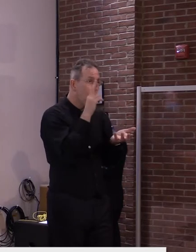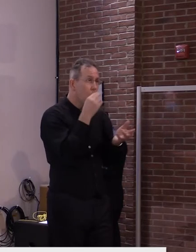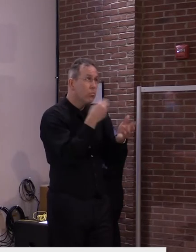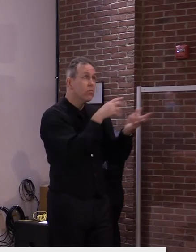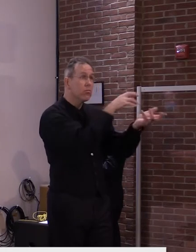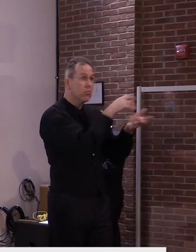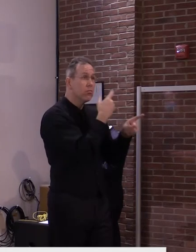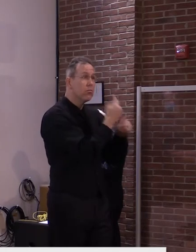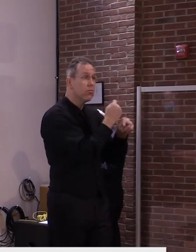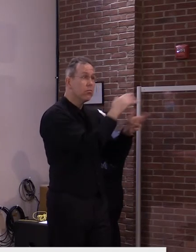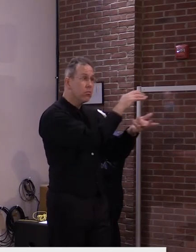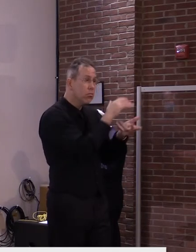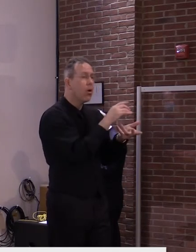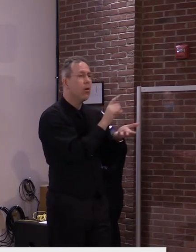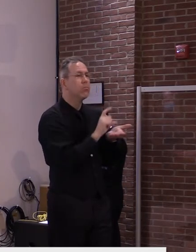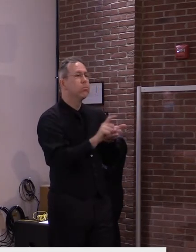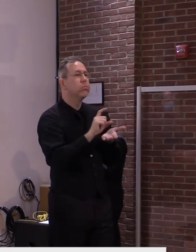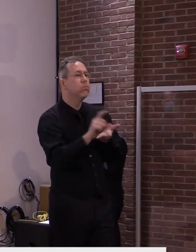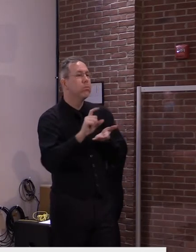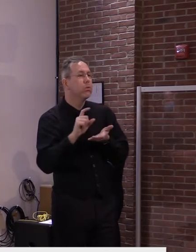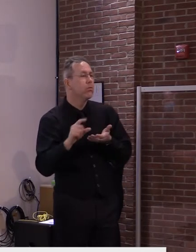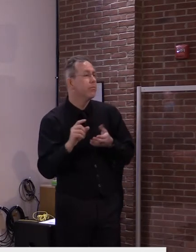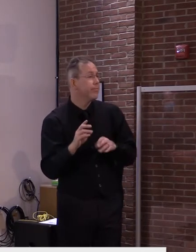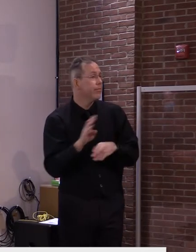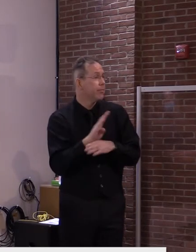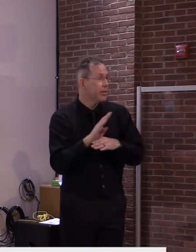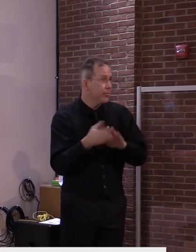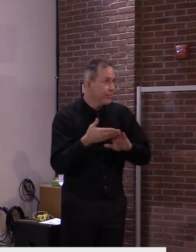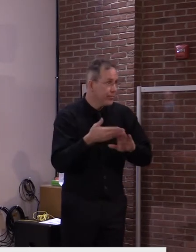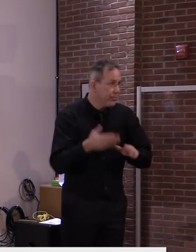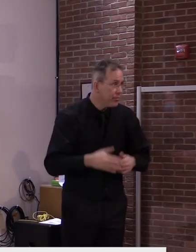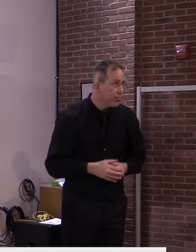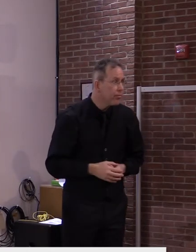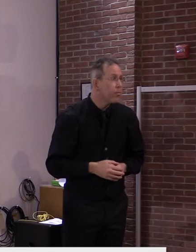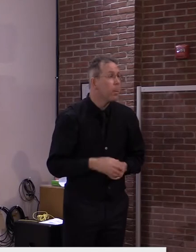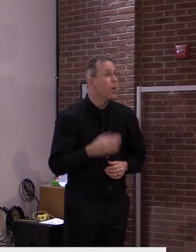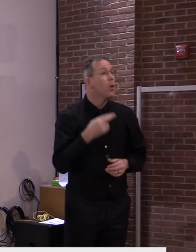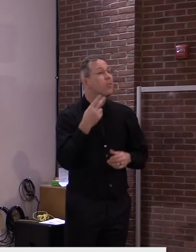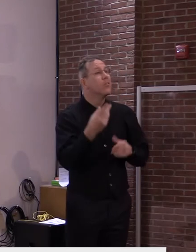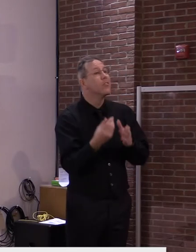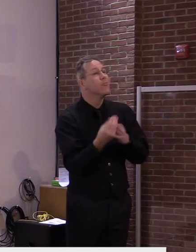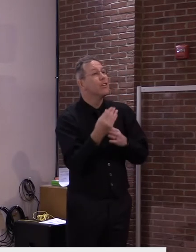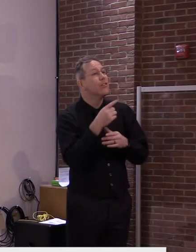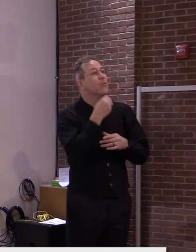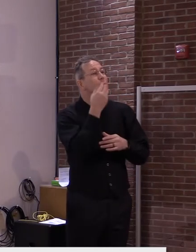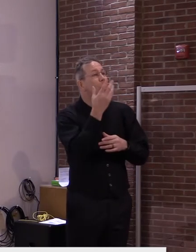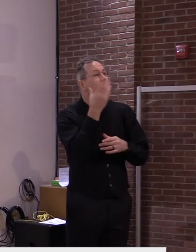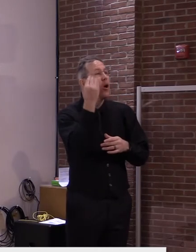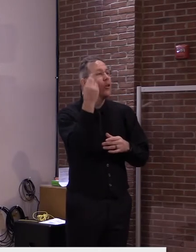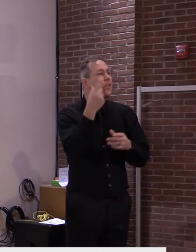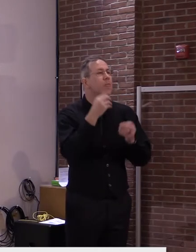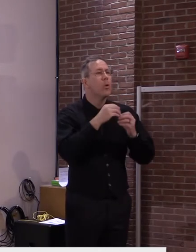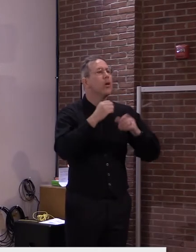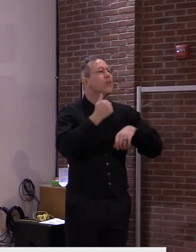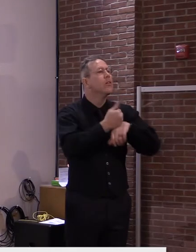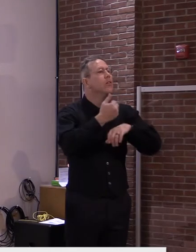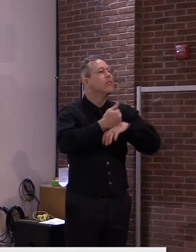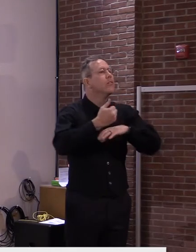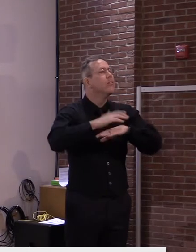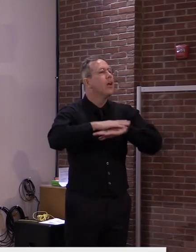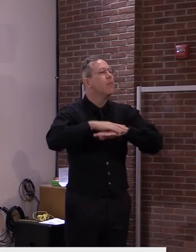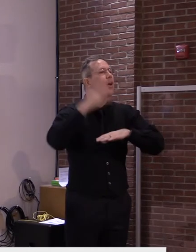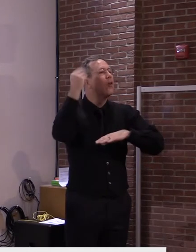going until spring, when better weather, opening up, outdoor dining, and some of the measures